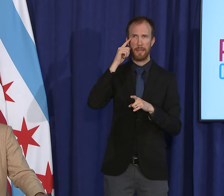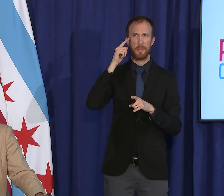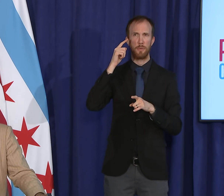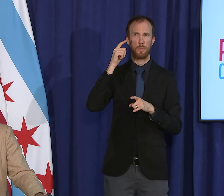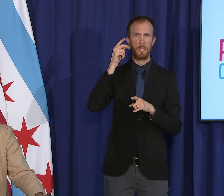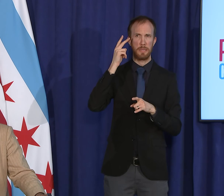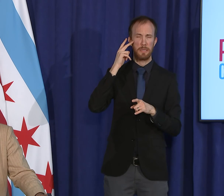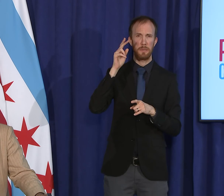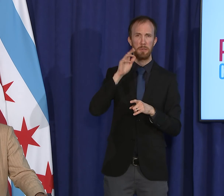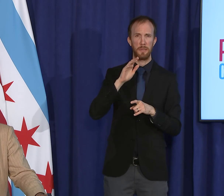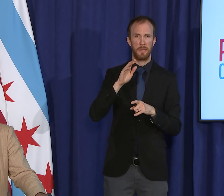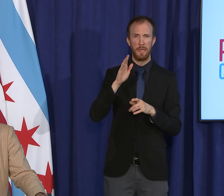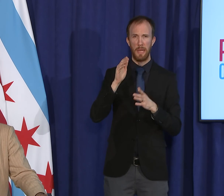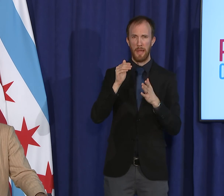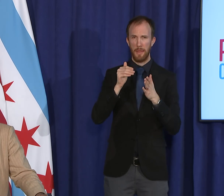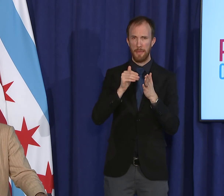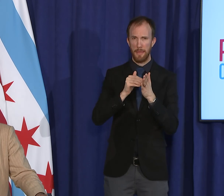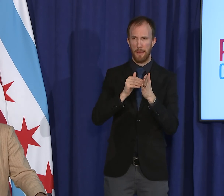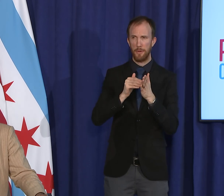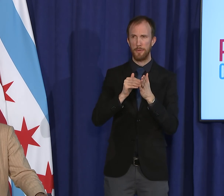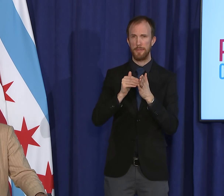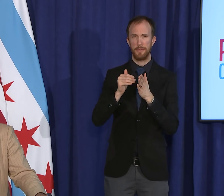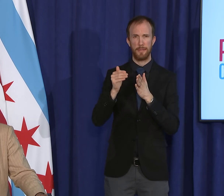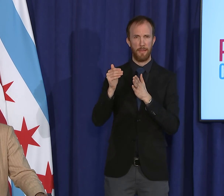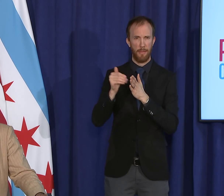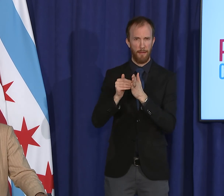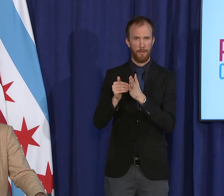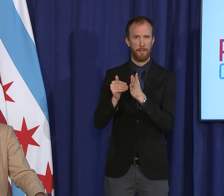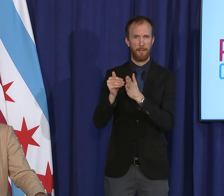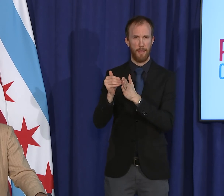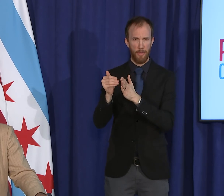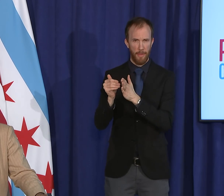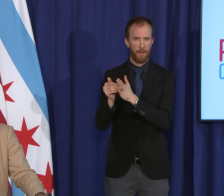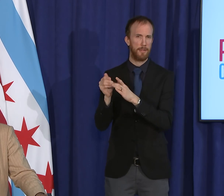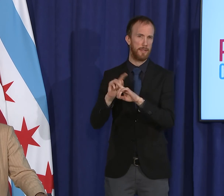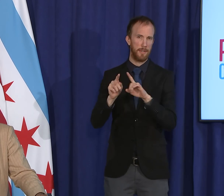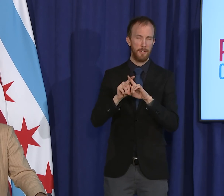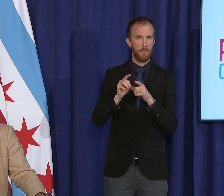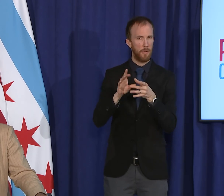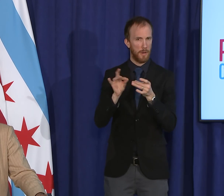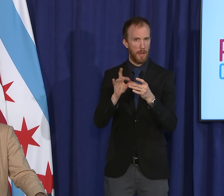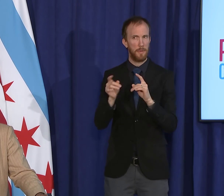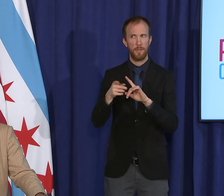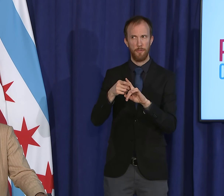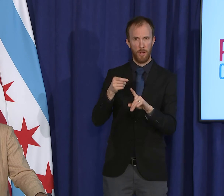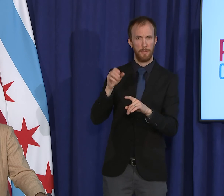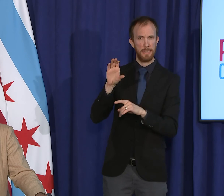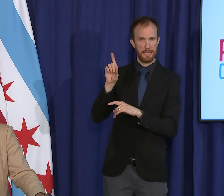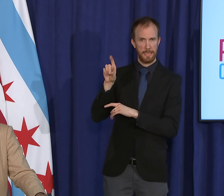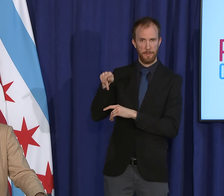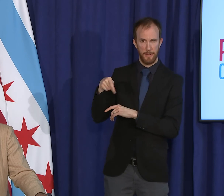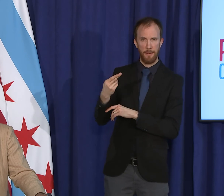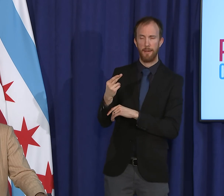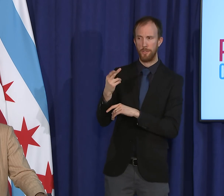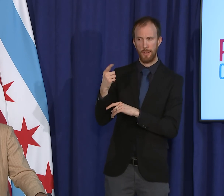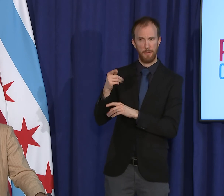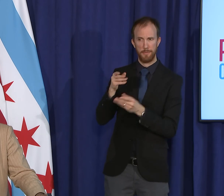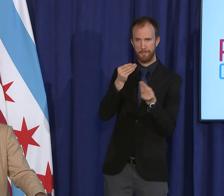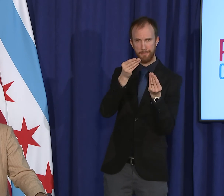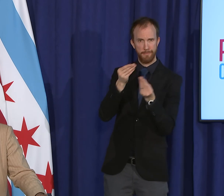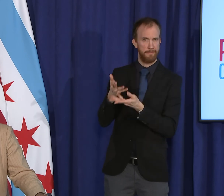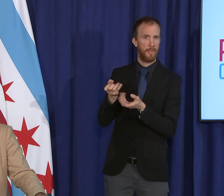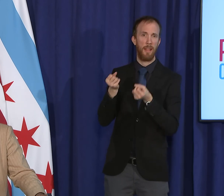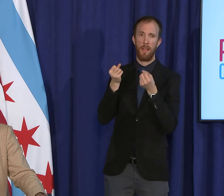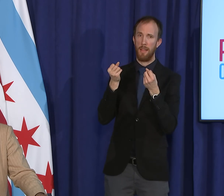of comments that have been received already, the CDPH team is hard at work. My team